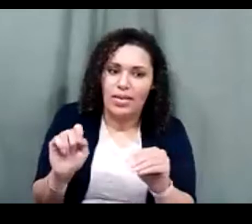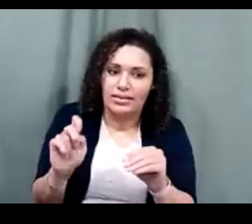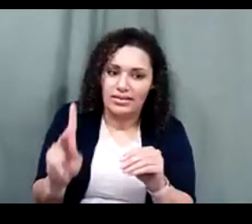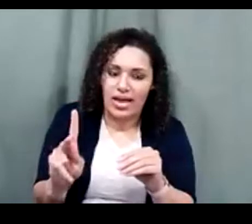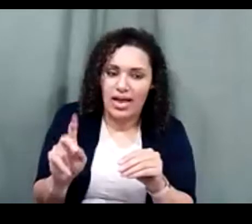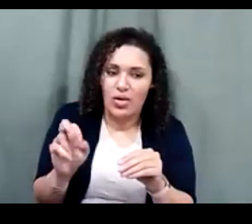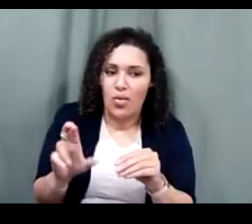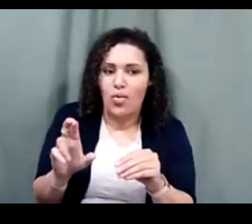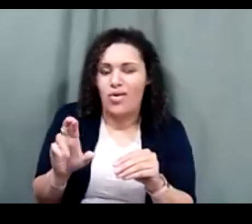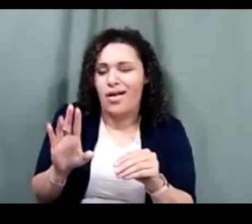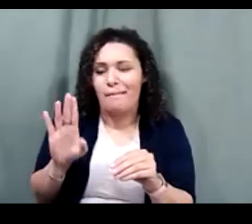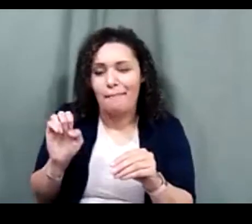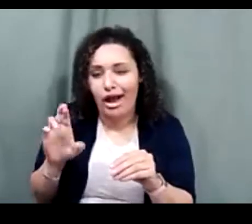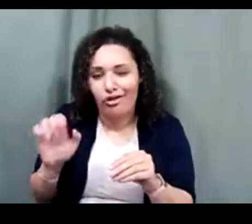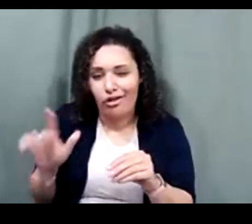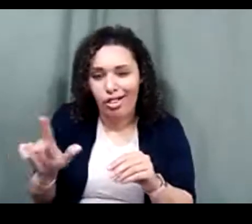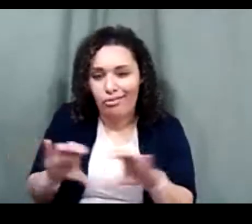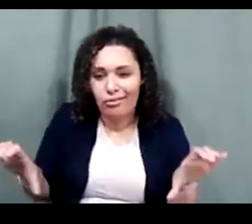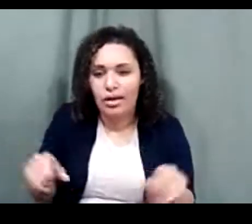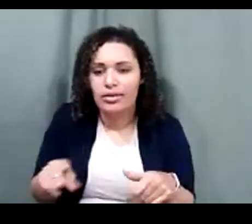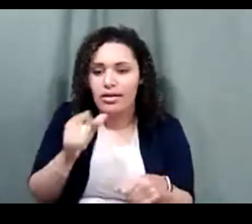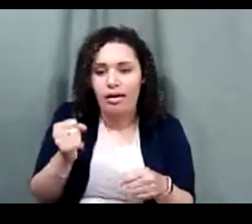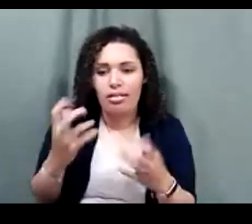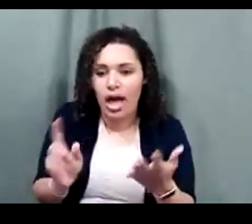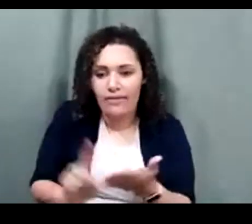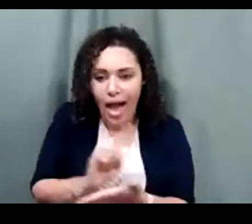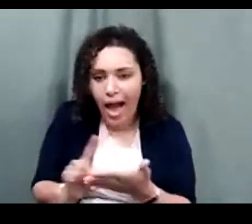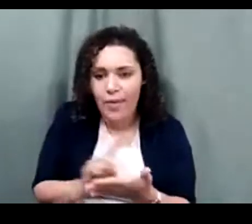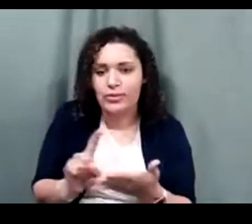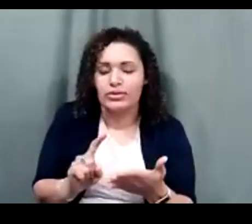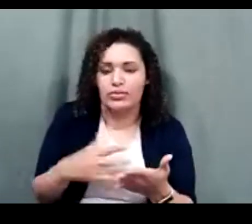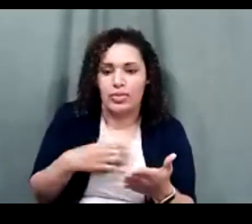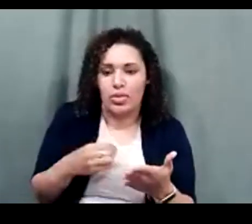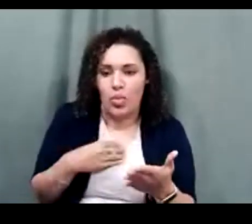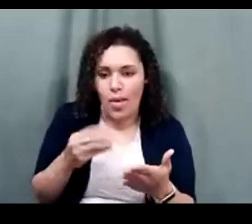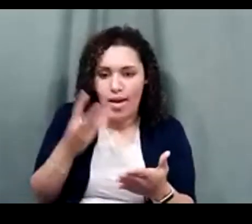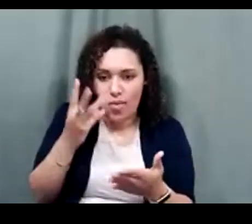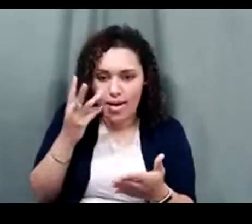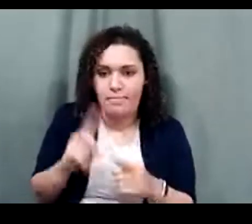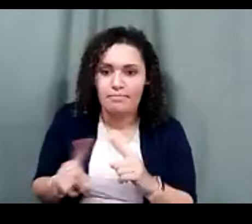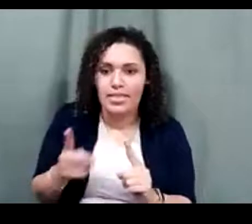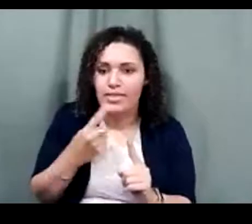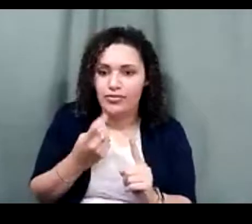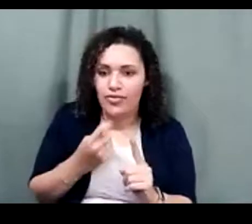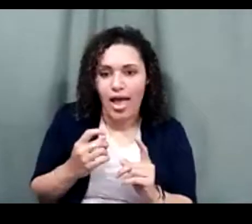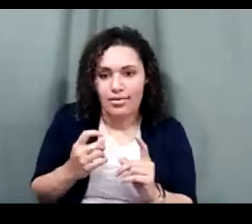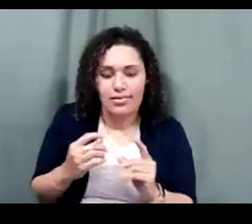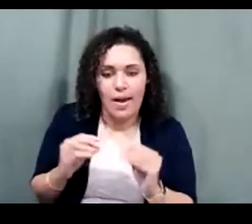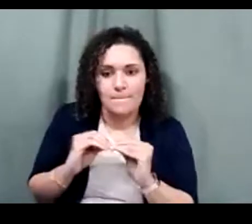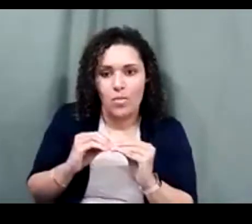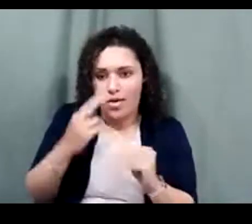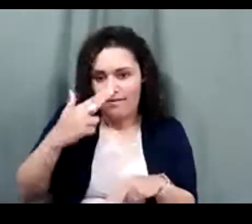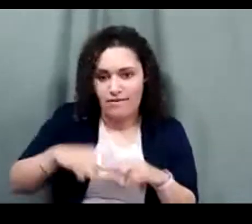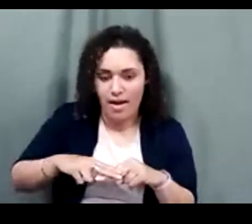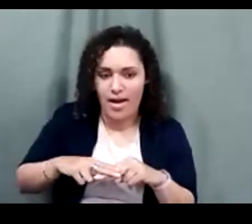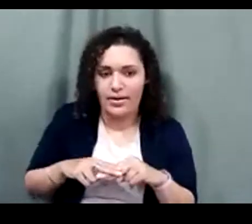the barrel. And there's not a lot of our time spent with the white wines. Yeah. but the reds are more fun. So we'll get back to that. The yeah. upfront,